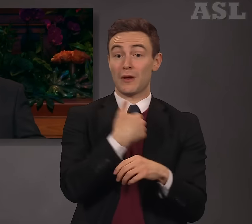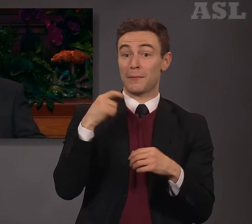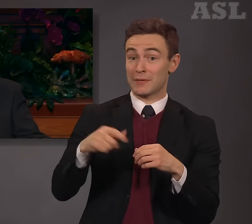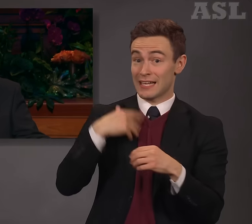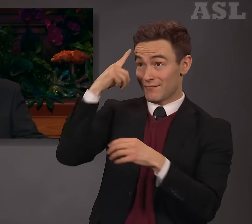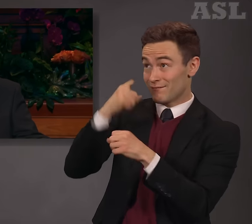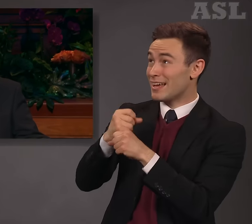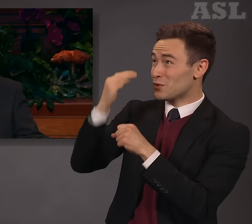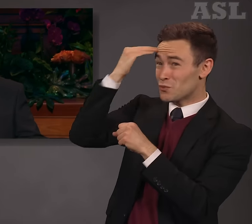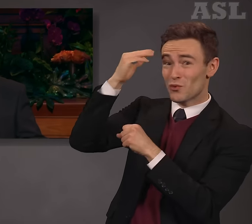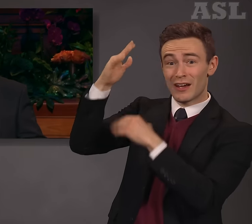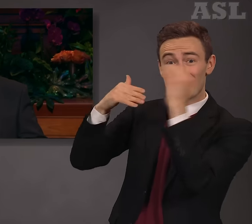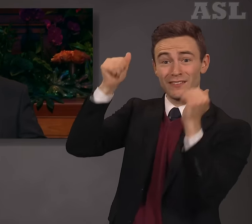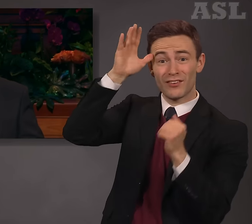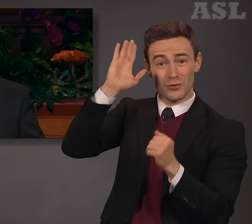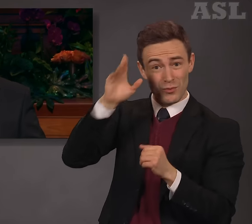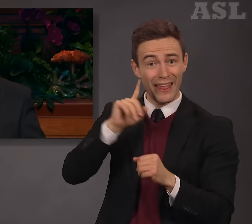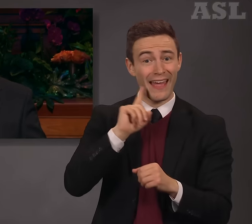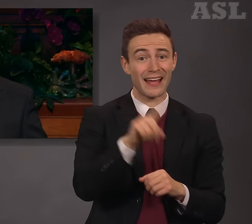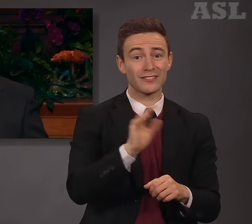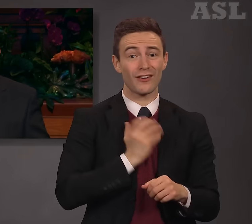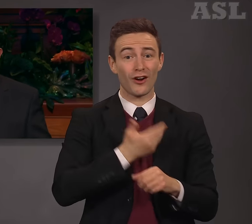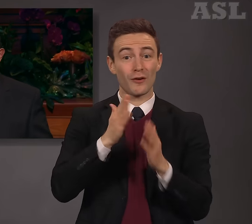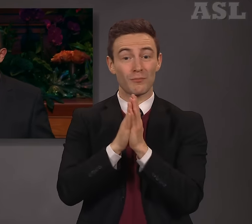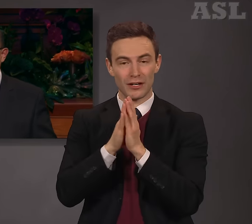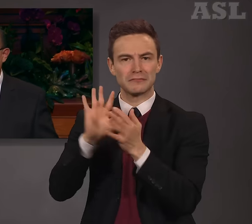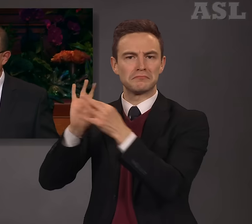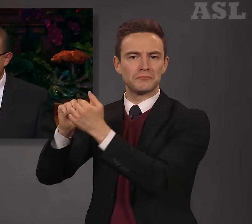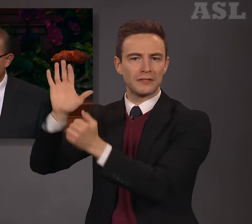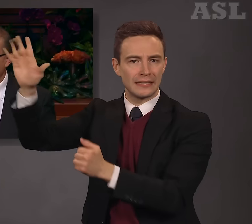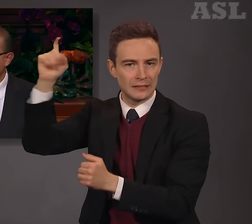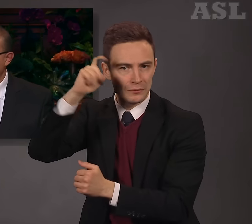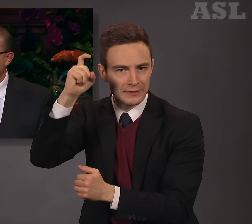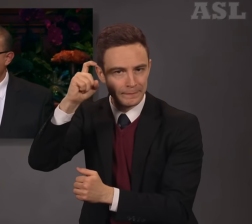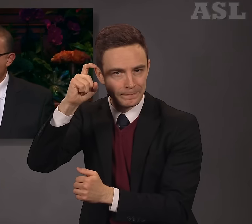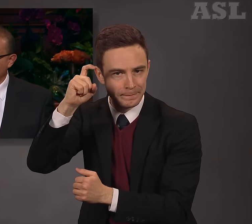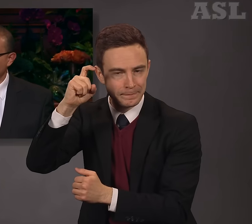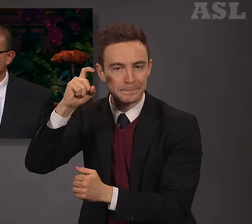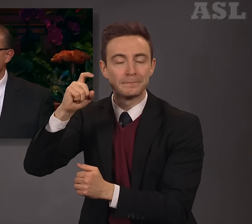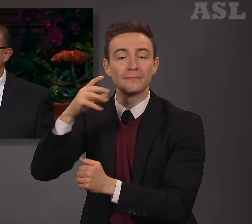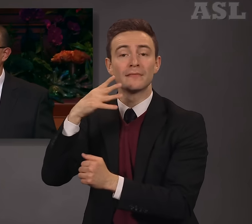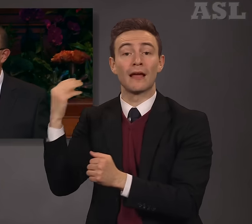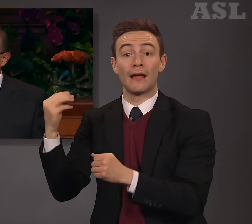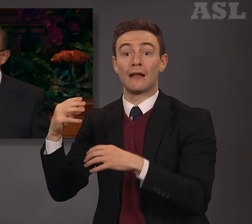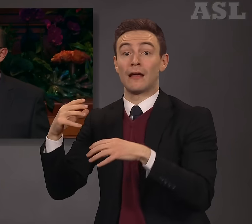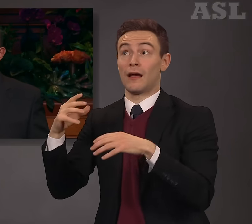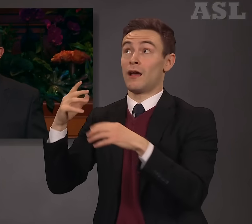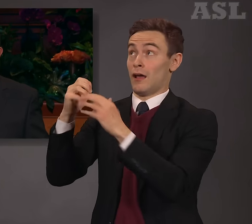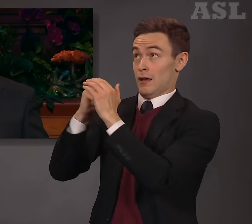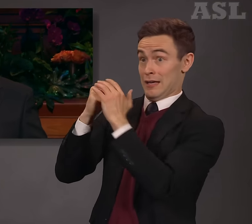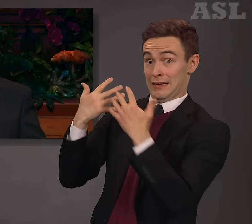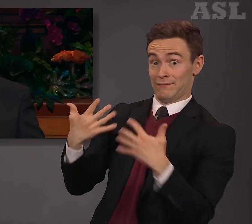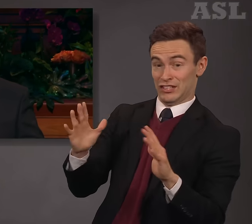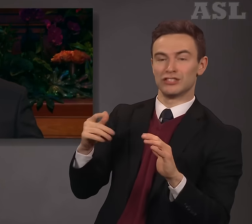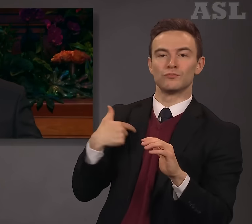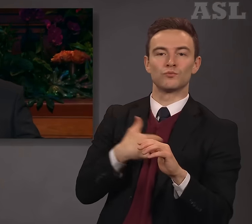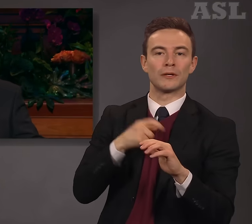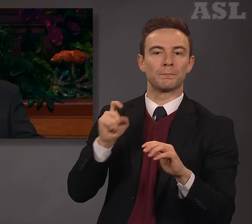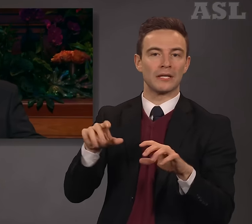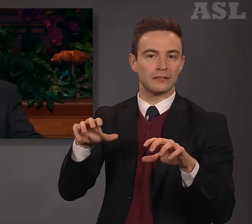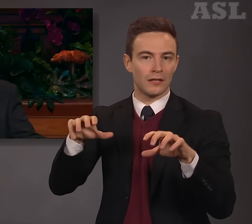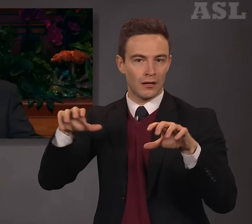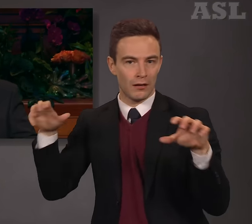our prayers according to his infinite wisdom. And then, action consistent with what we ask for.